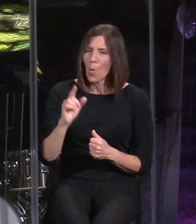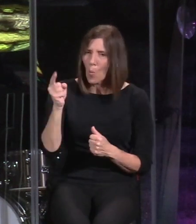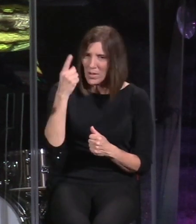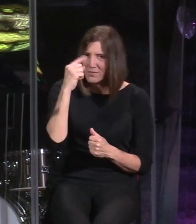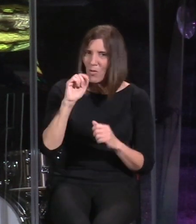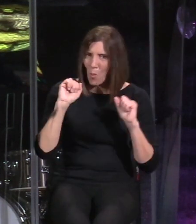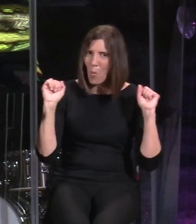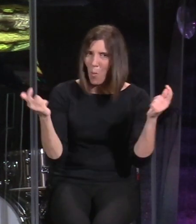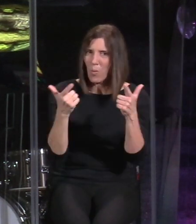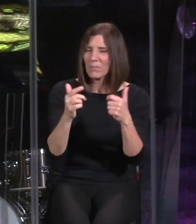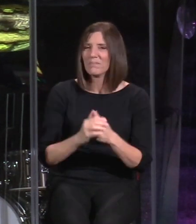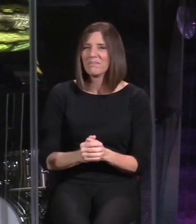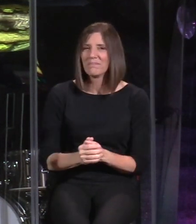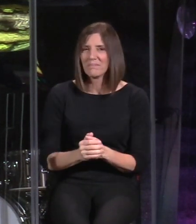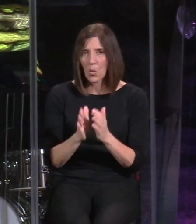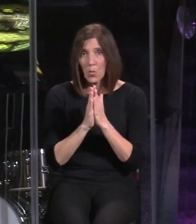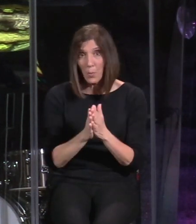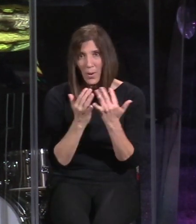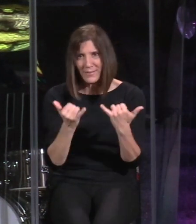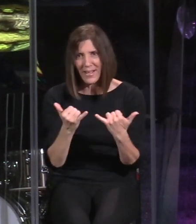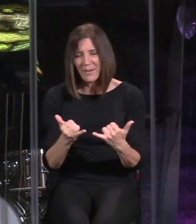resurrection. Let's pray.